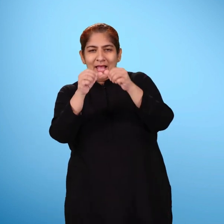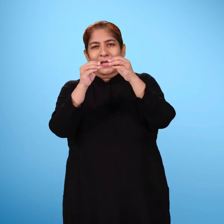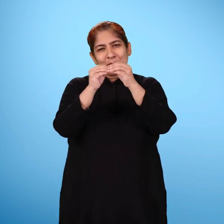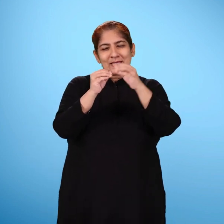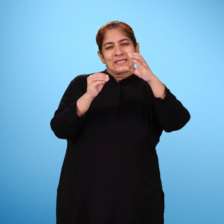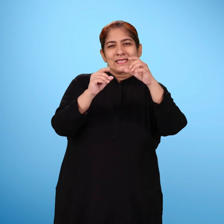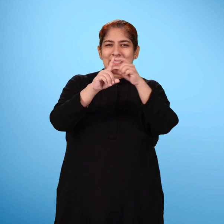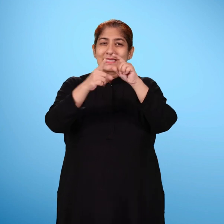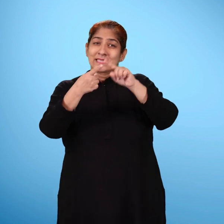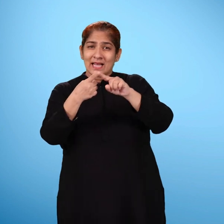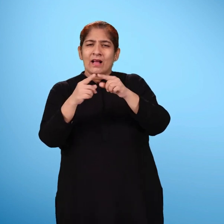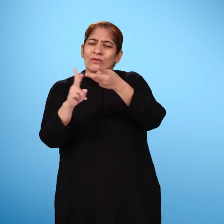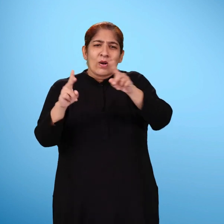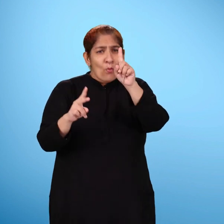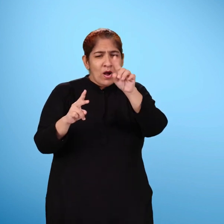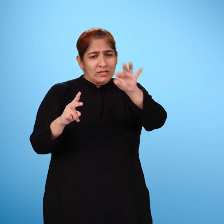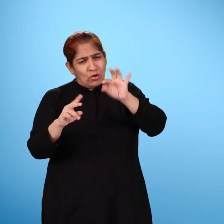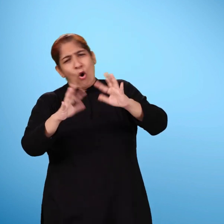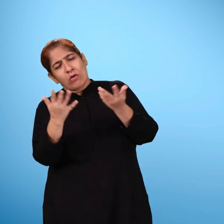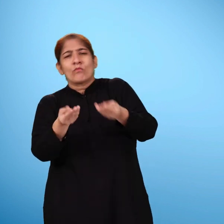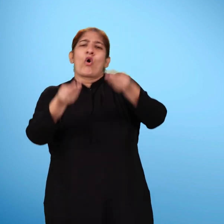Select one or more options.